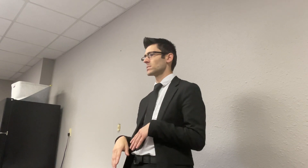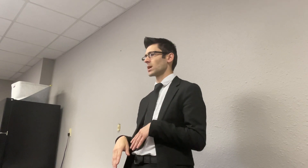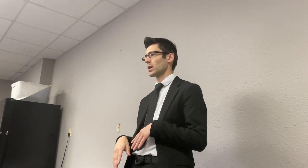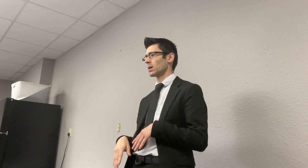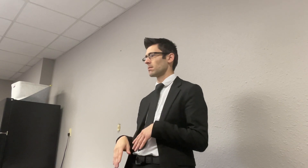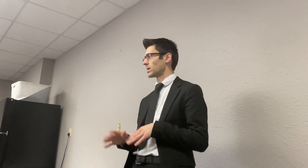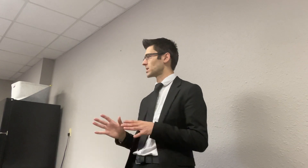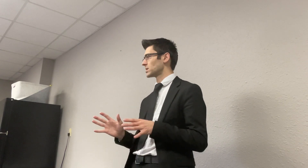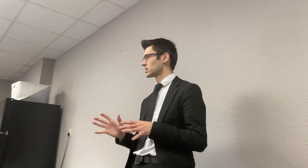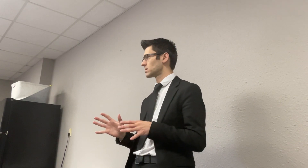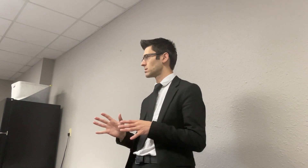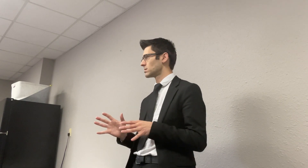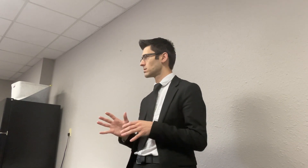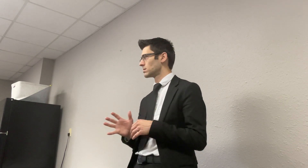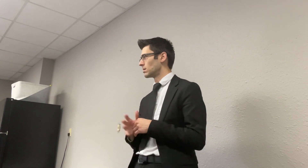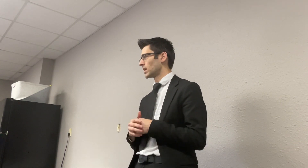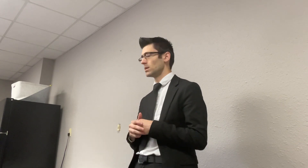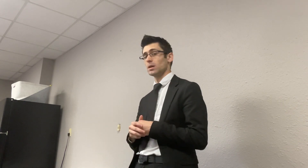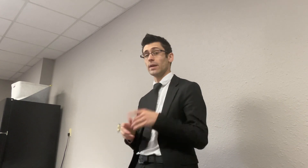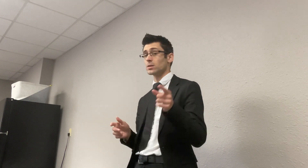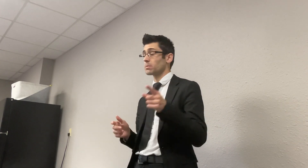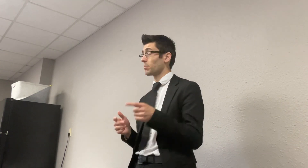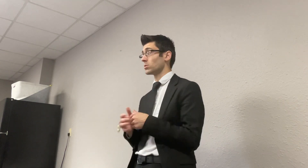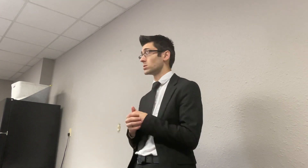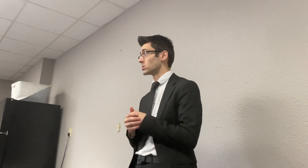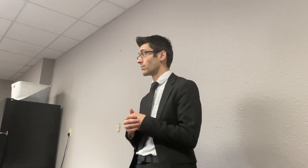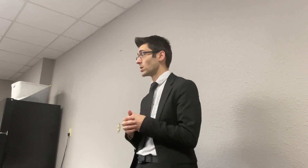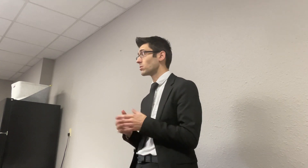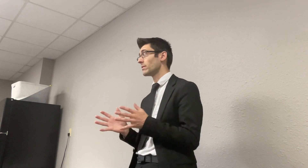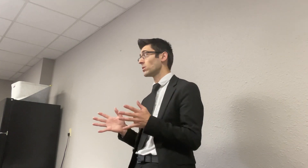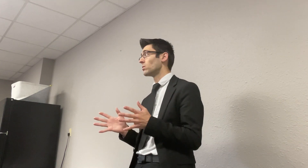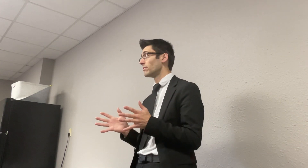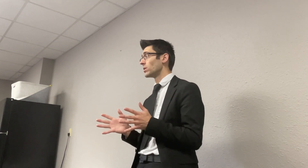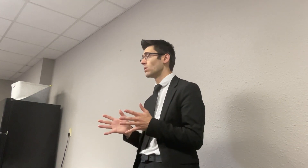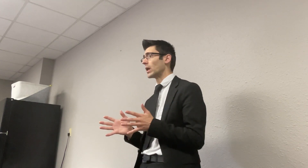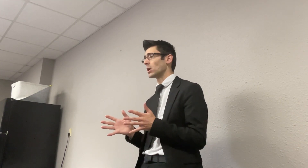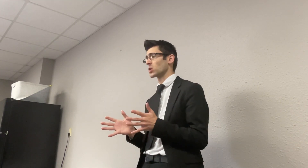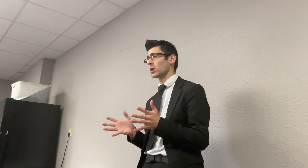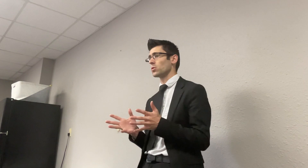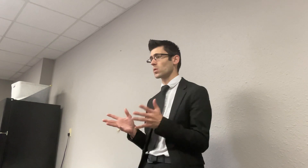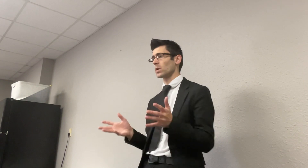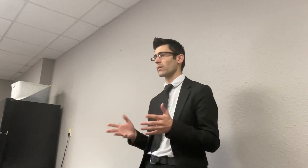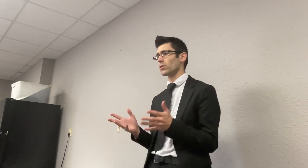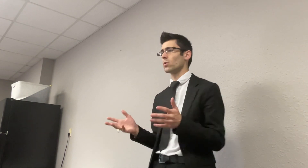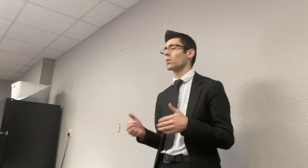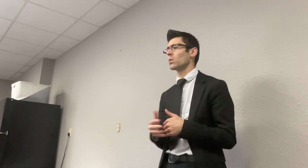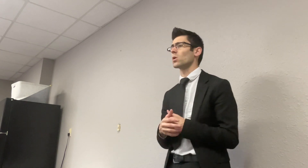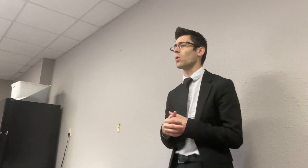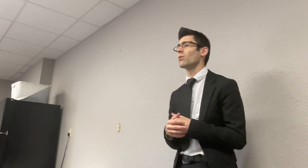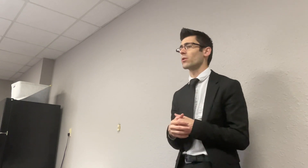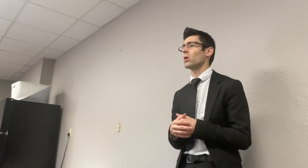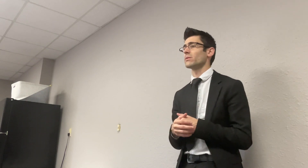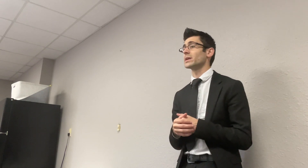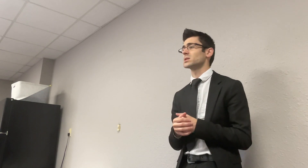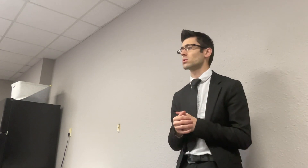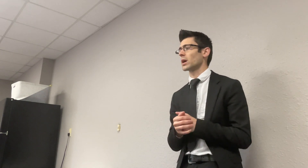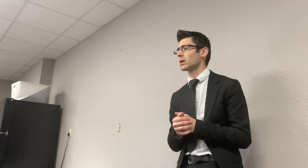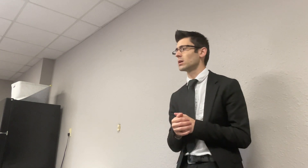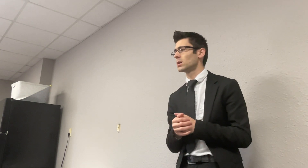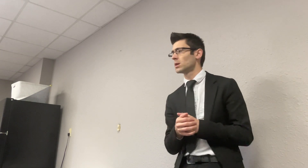Okay, makes sense? Yes. All right, and this will be posted, so if you need to review, and I'll try to do a quick review where we'll go over all of this, okay?